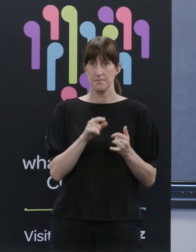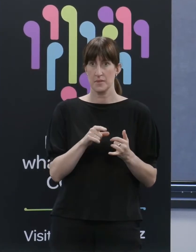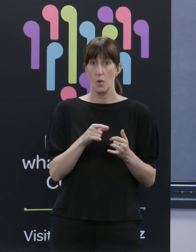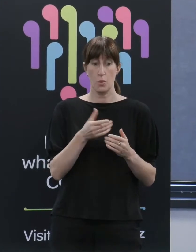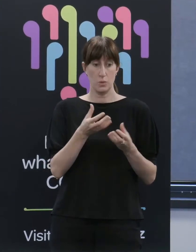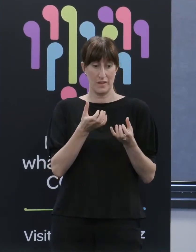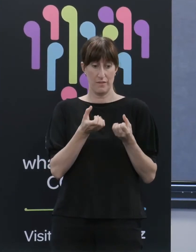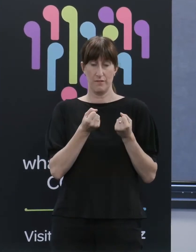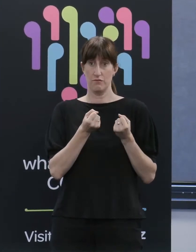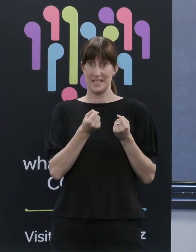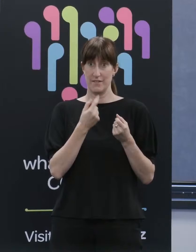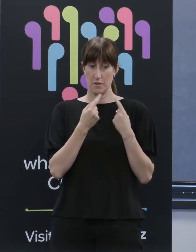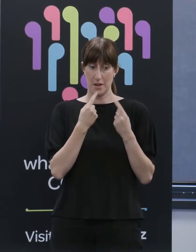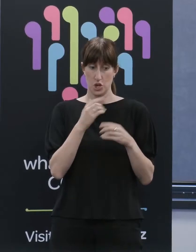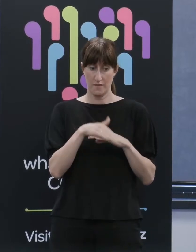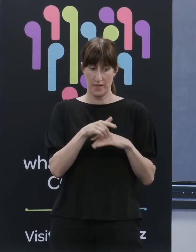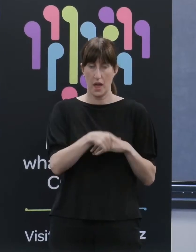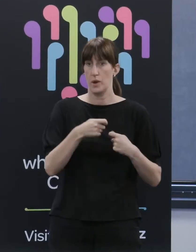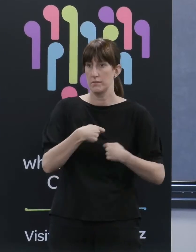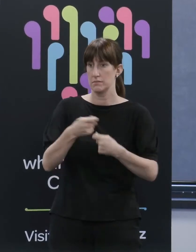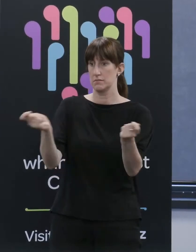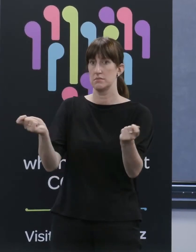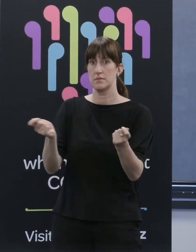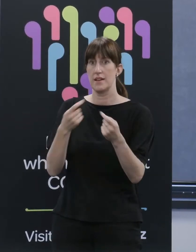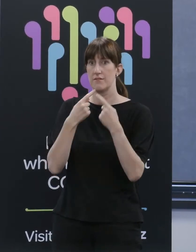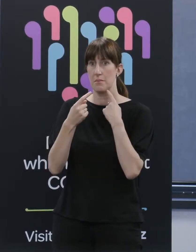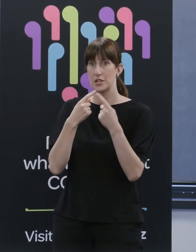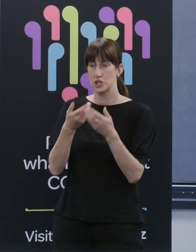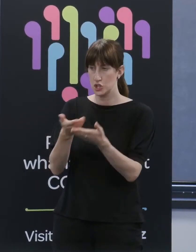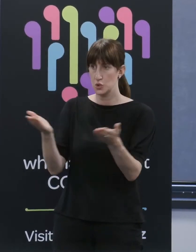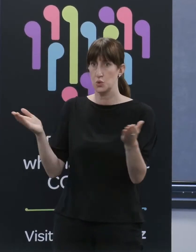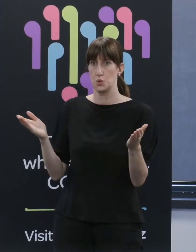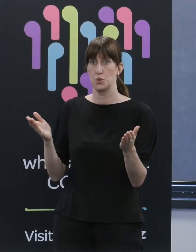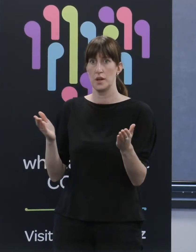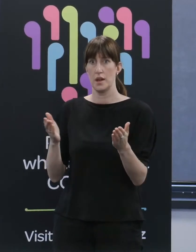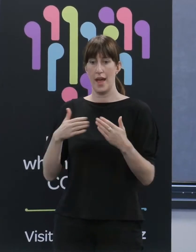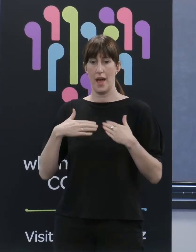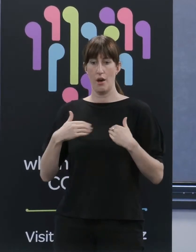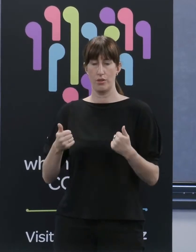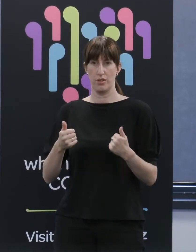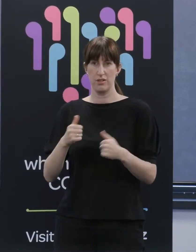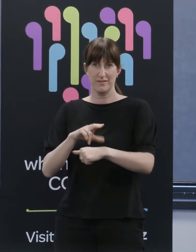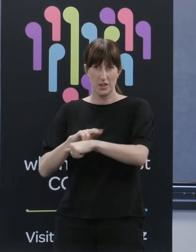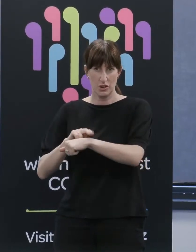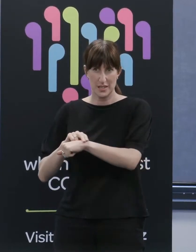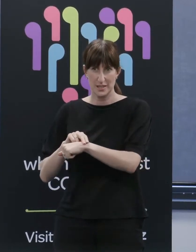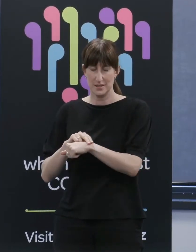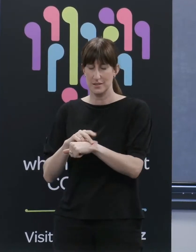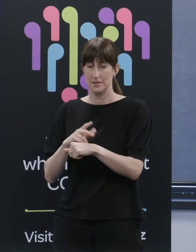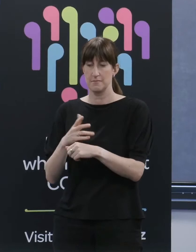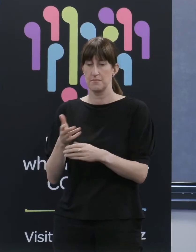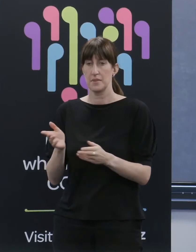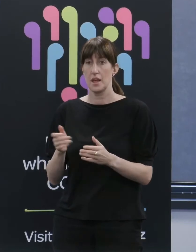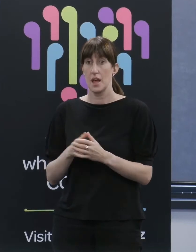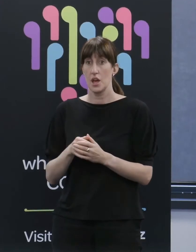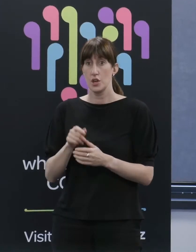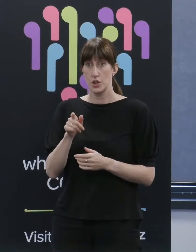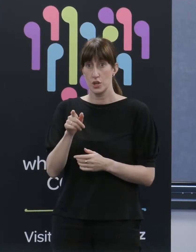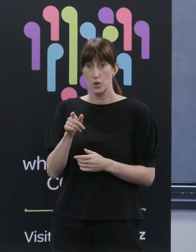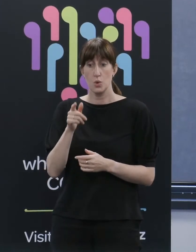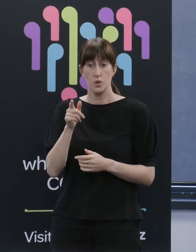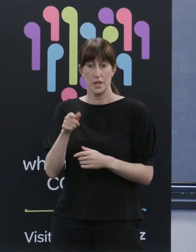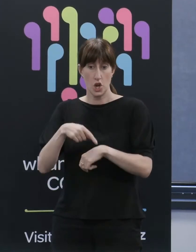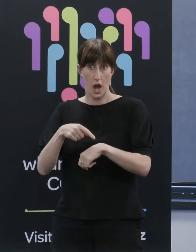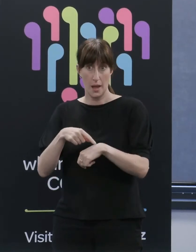and all our vaccinators. And you will probably know that when you went for at least your second vaccination, that there was